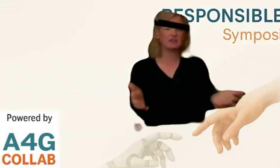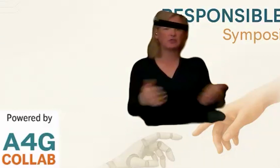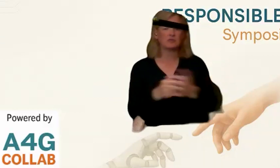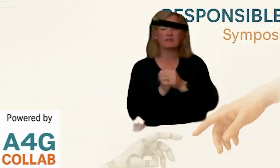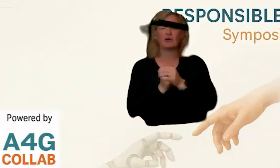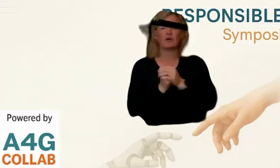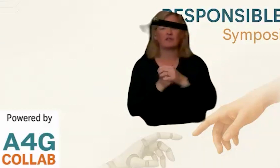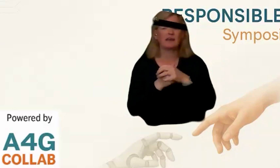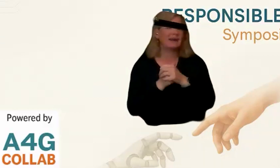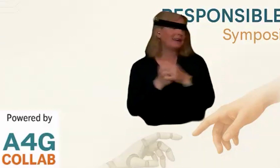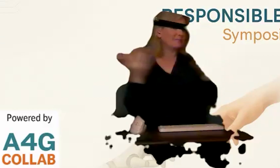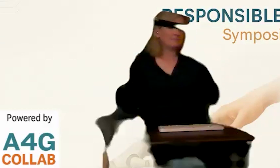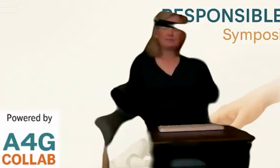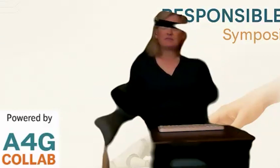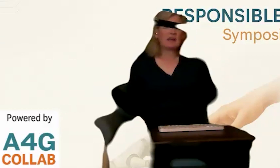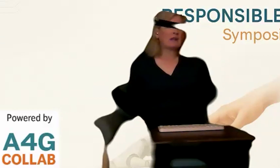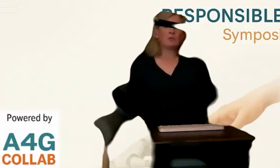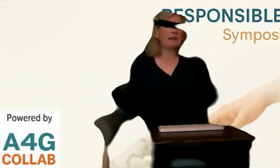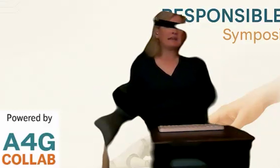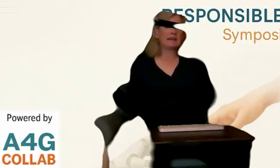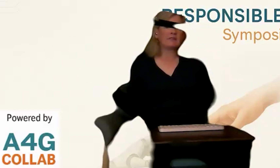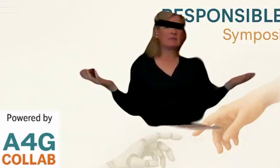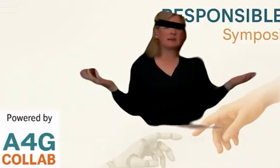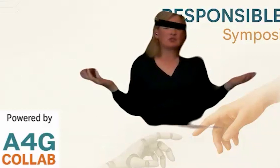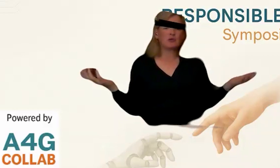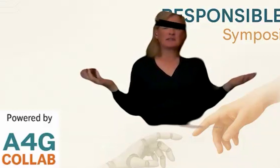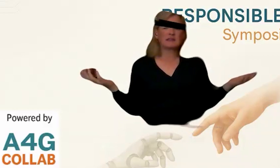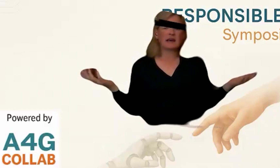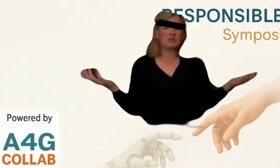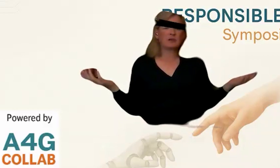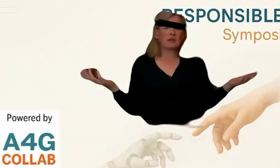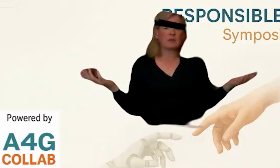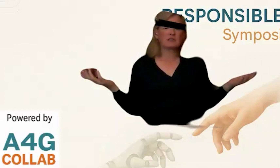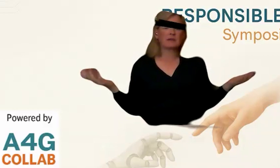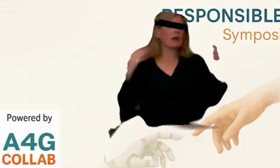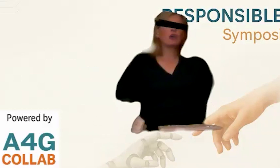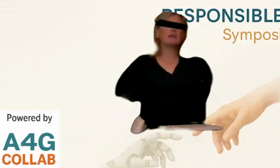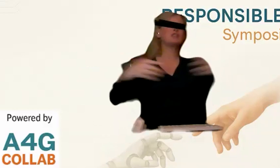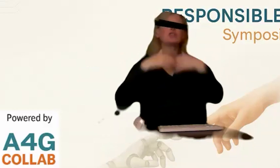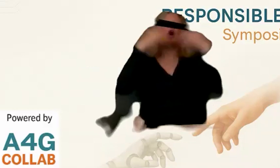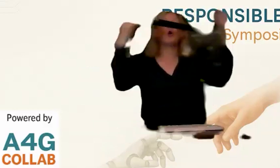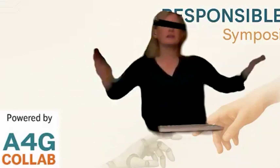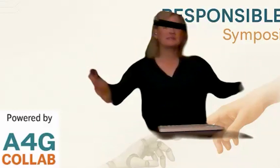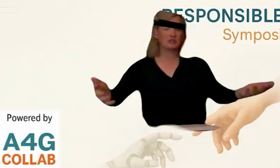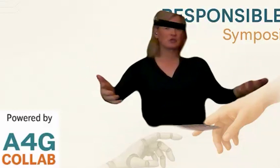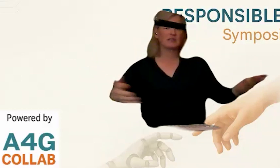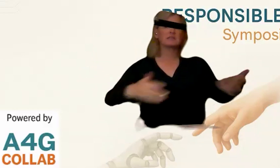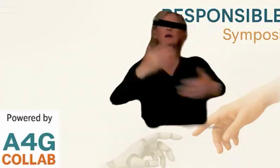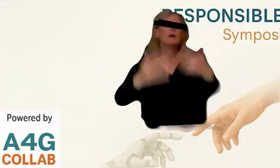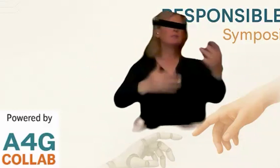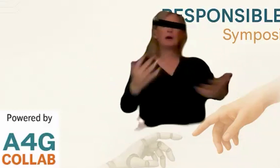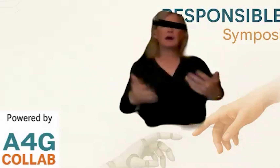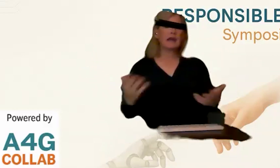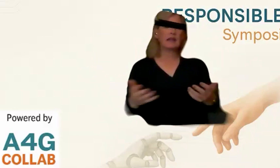the individuals involved, then we need to give them some choice as to whether they participate, not just a holistic